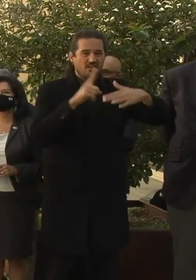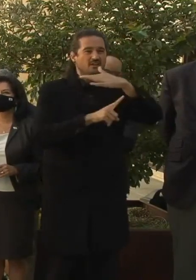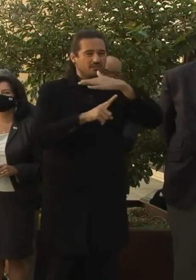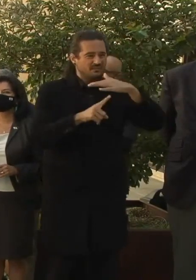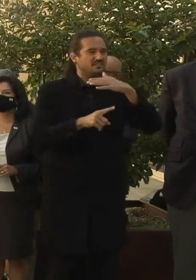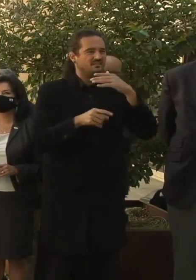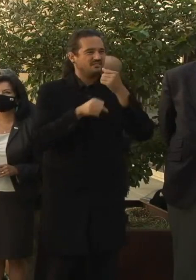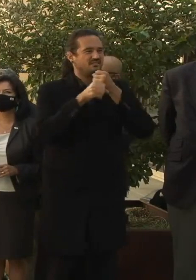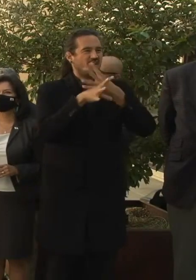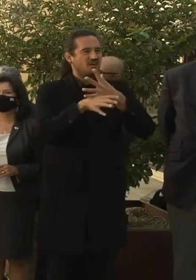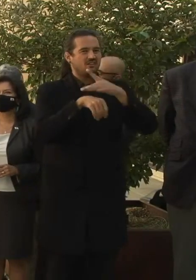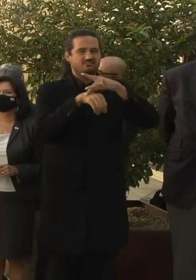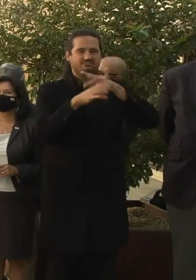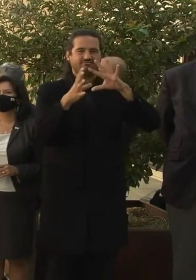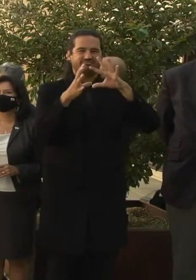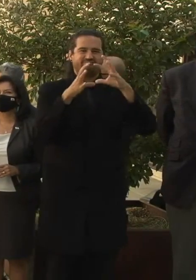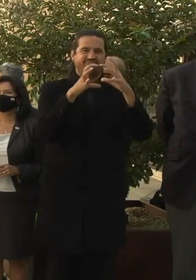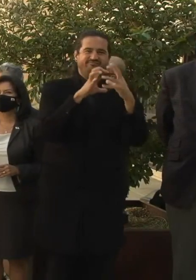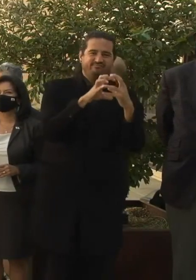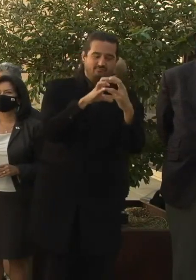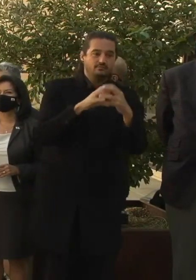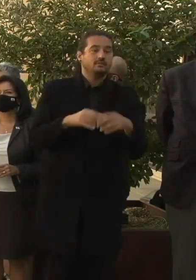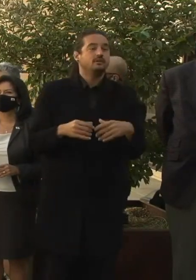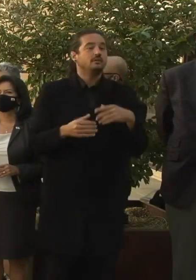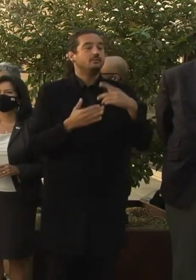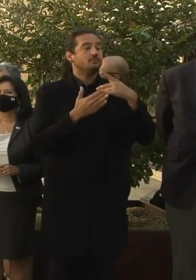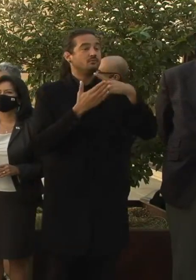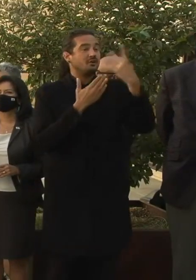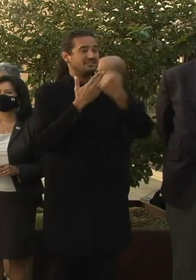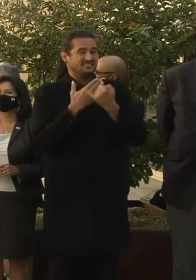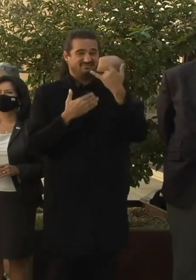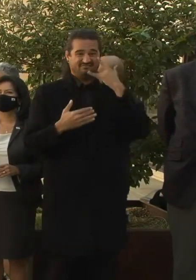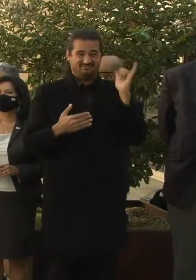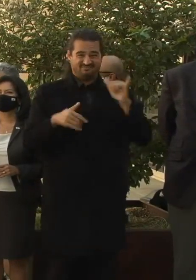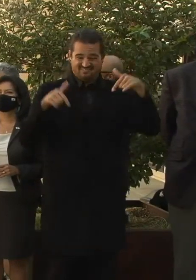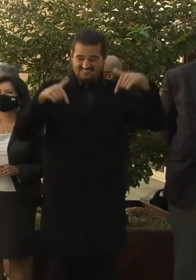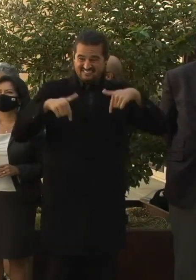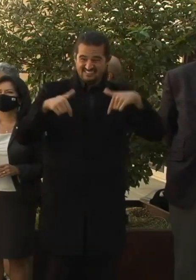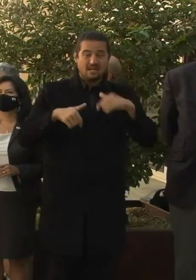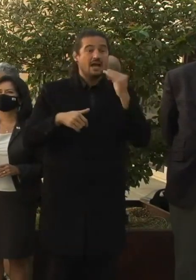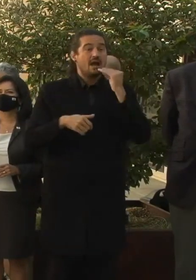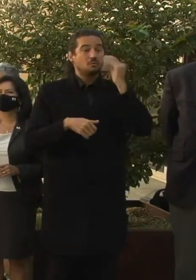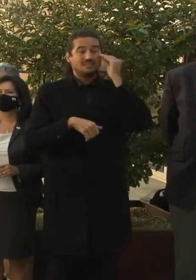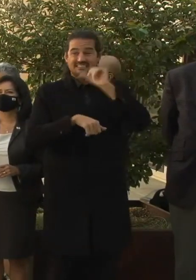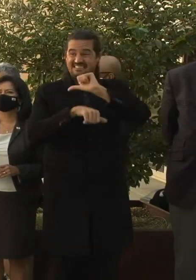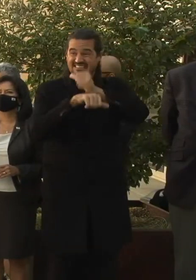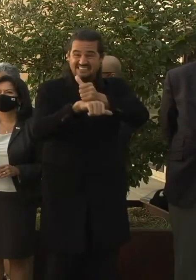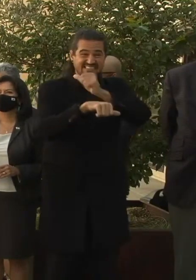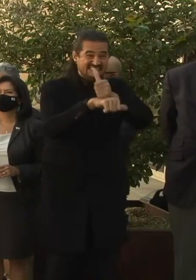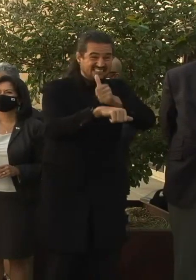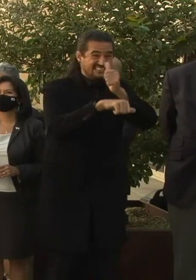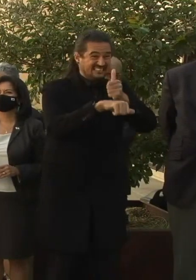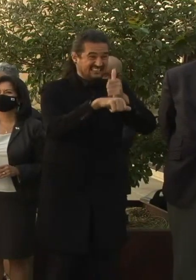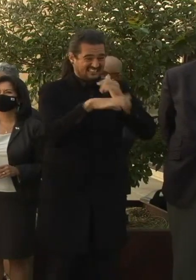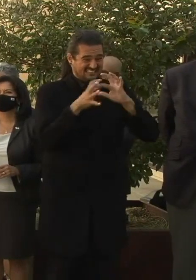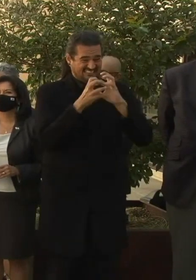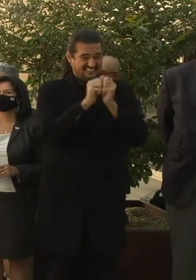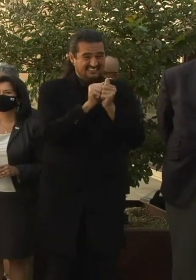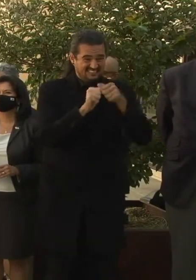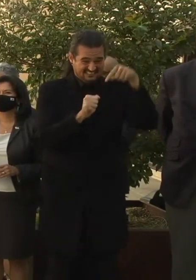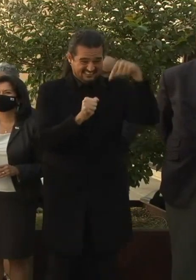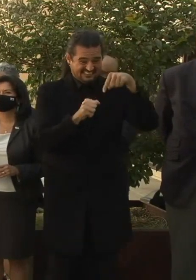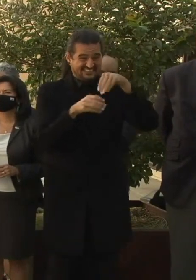like this, and more housing in all of our urbanized communities is exactly what we need to address